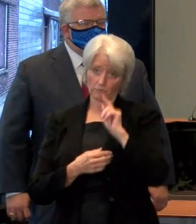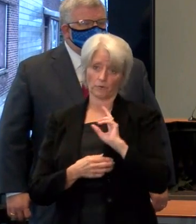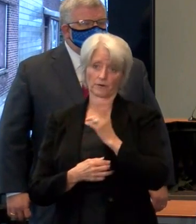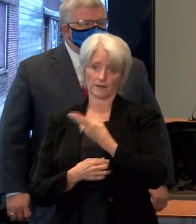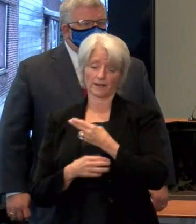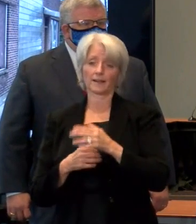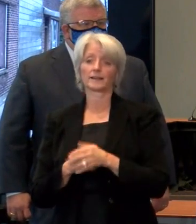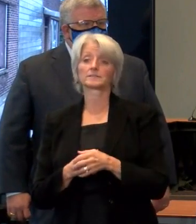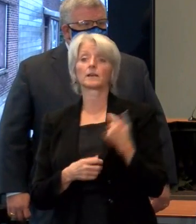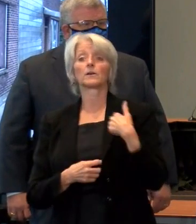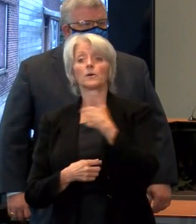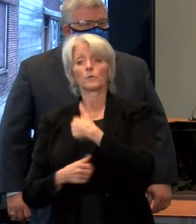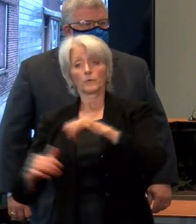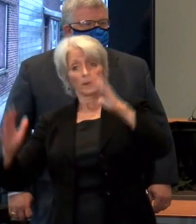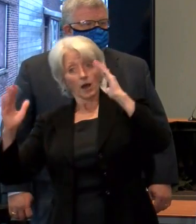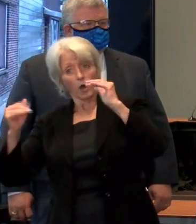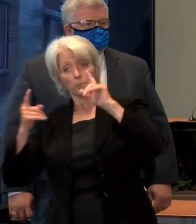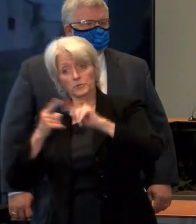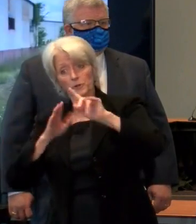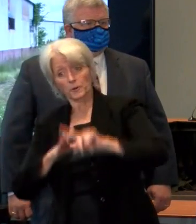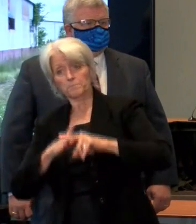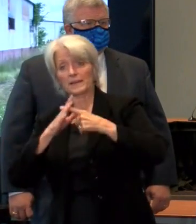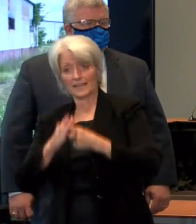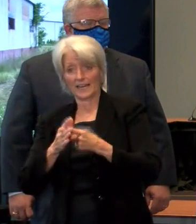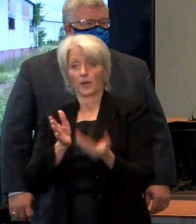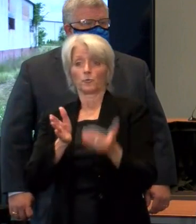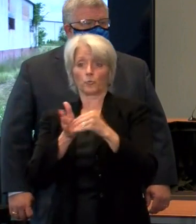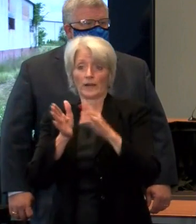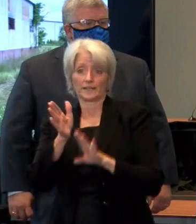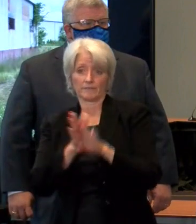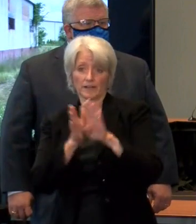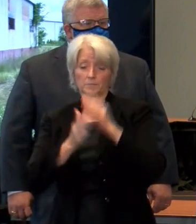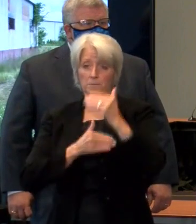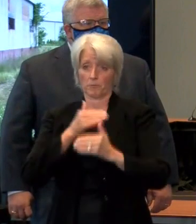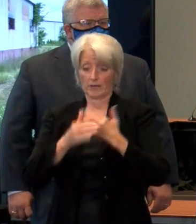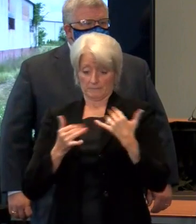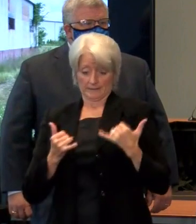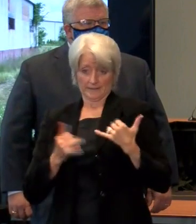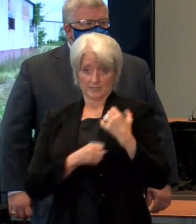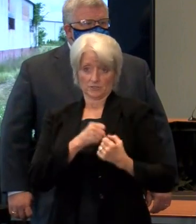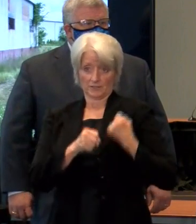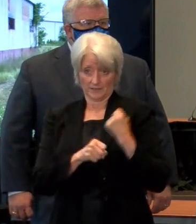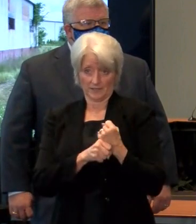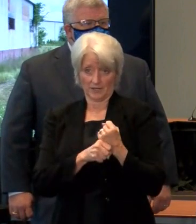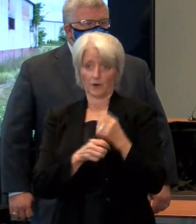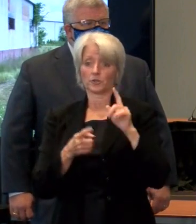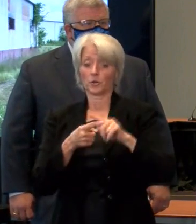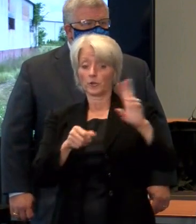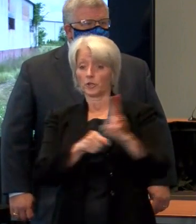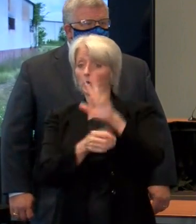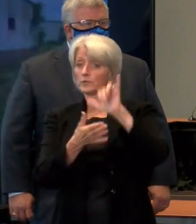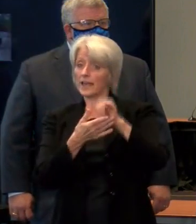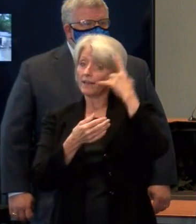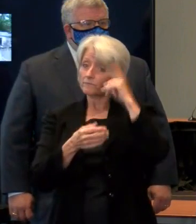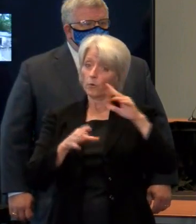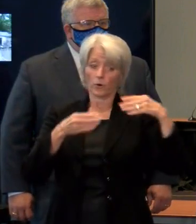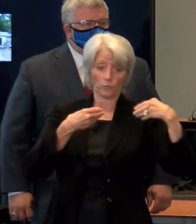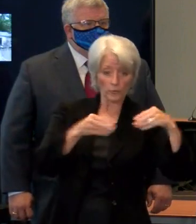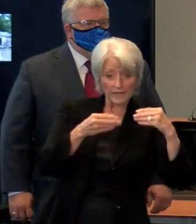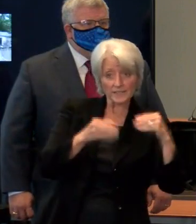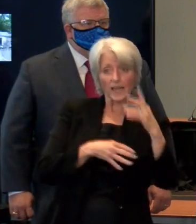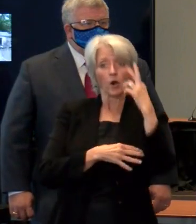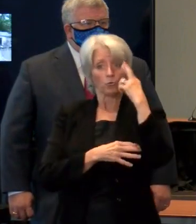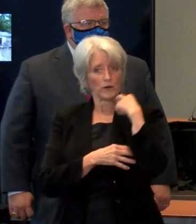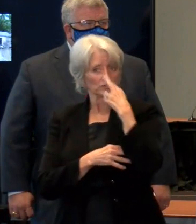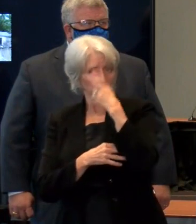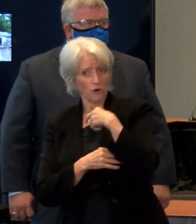We hope to begin that redevelopment process this year in order to potentially use this space for retail, restaurant, and